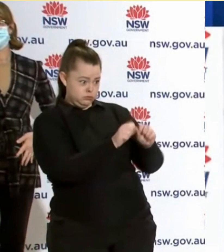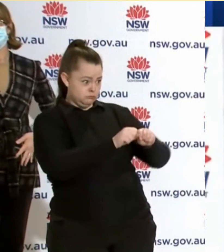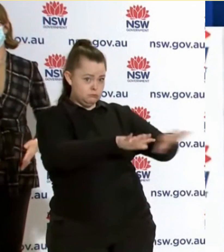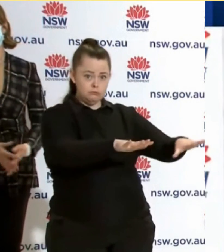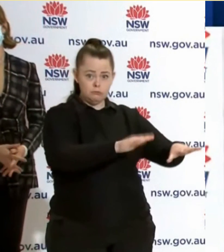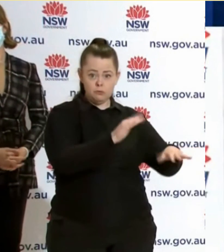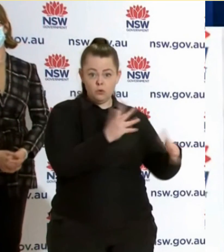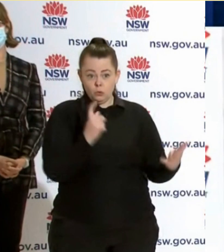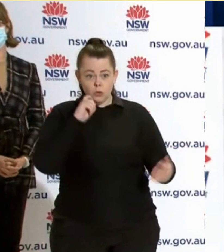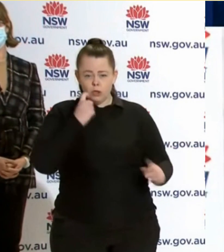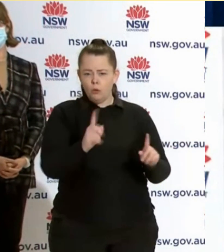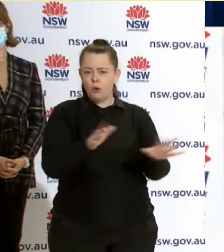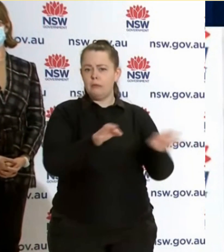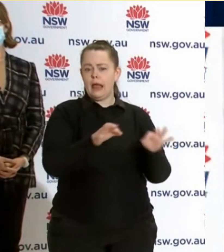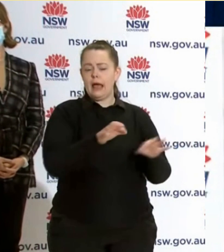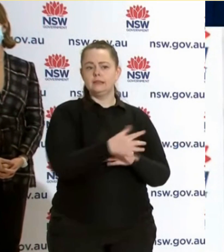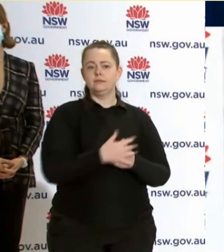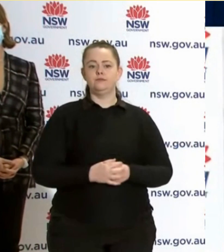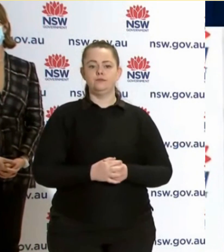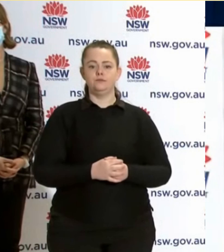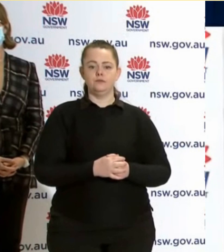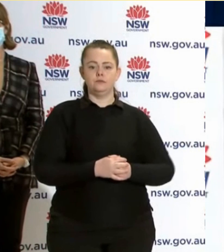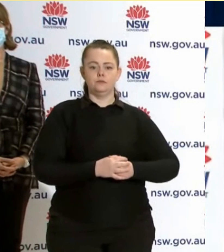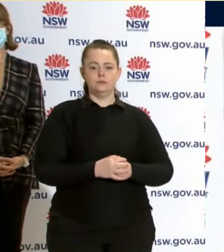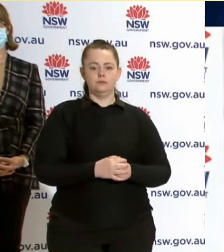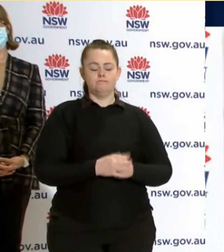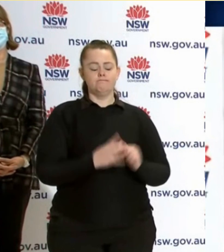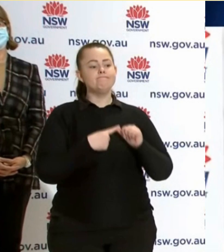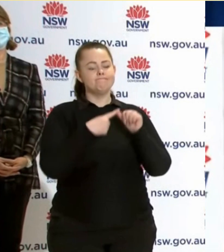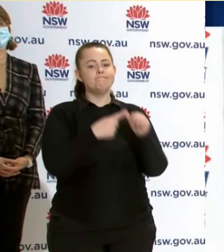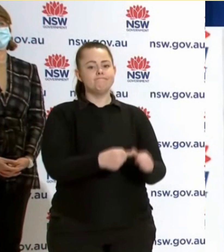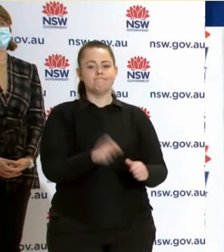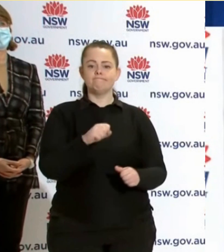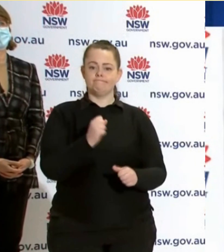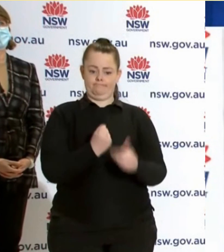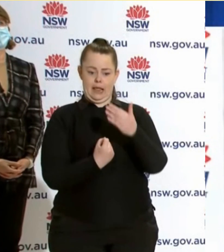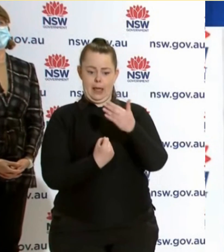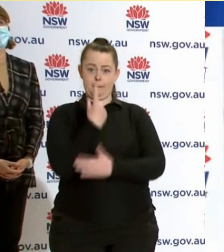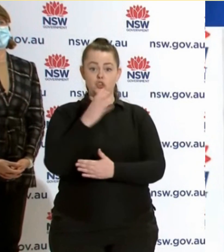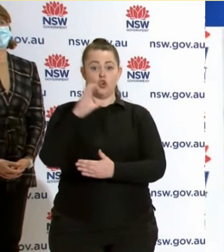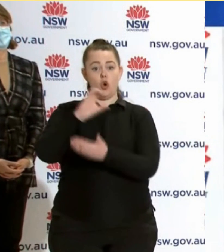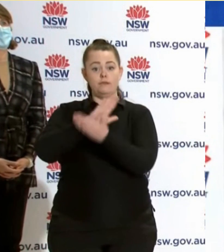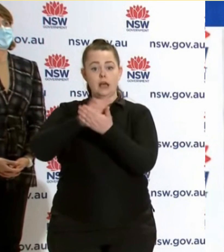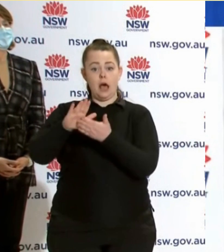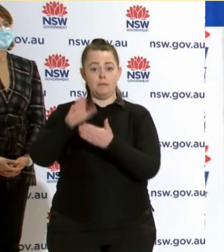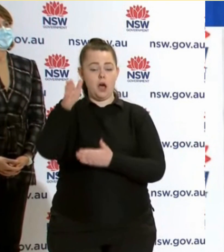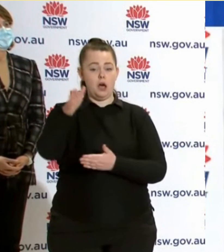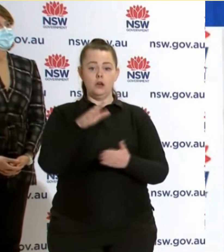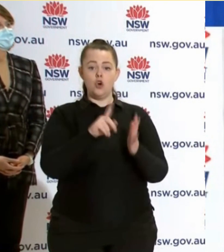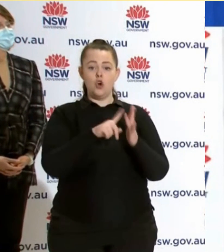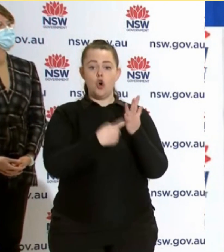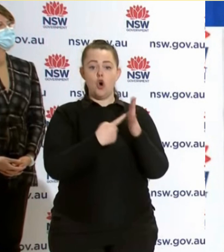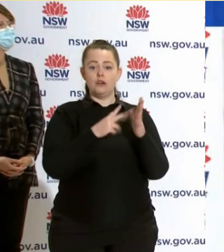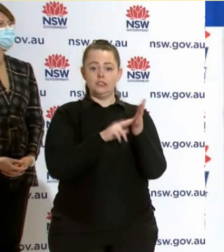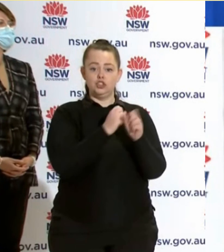leave Sydney, yes, we've had a number of cases with construction workers in regional settings, in Orange, in Coffs Harbour and other settings, the Costco